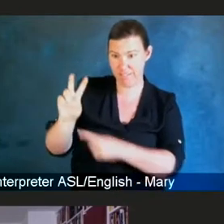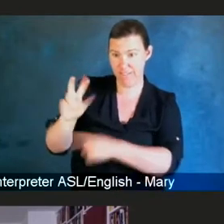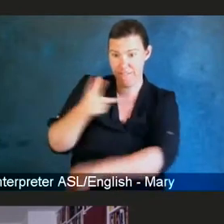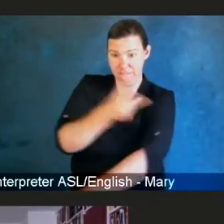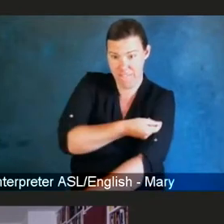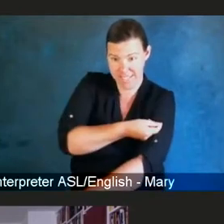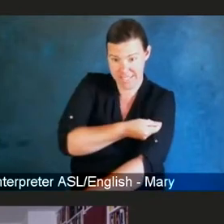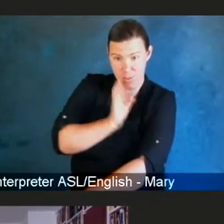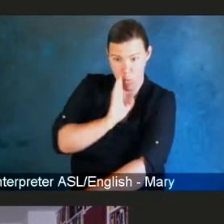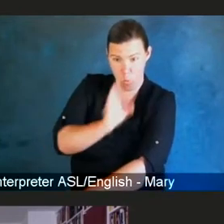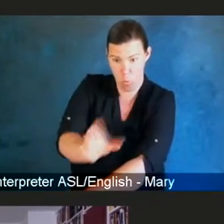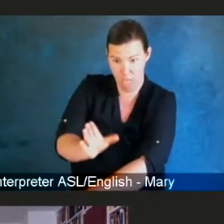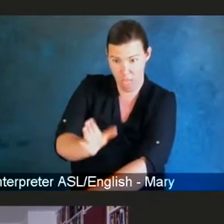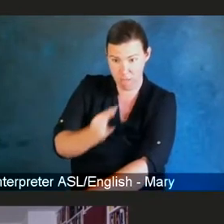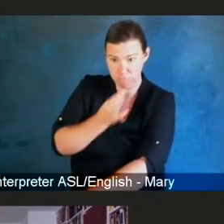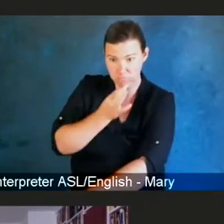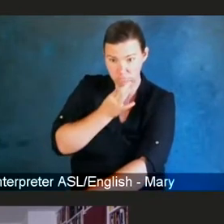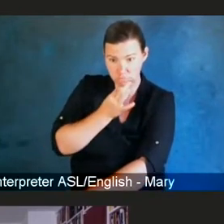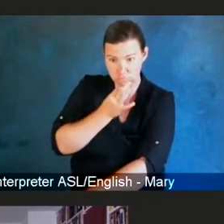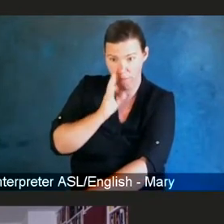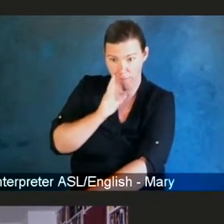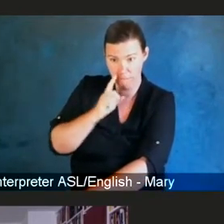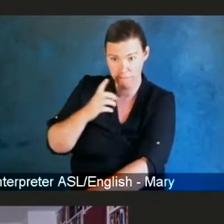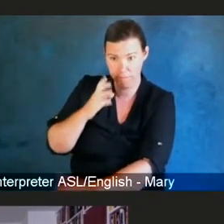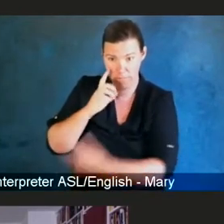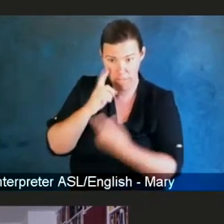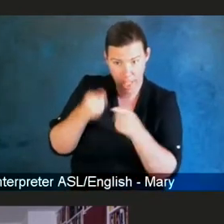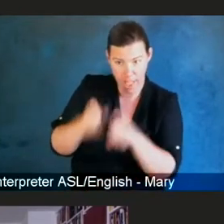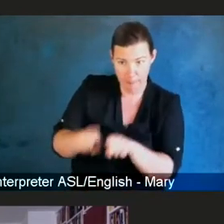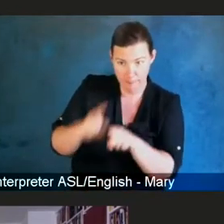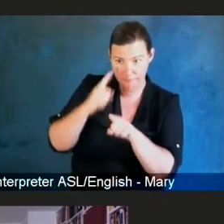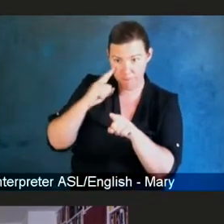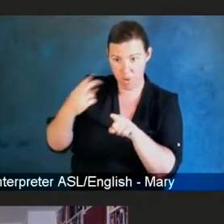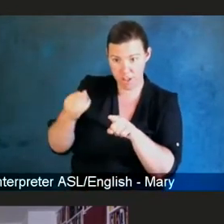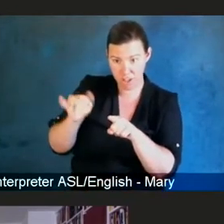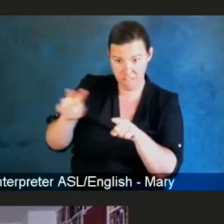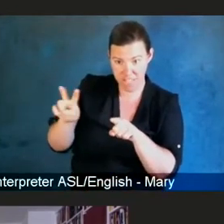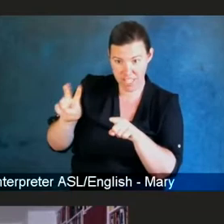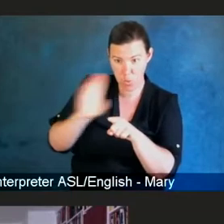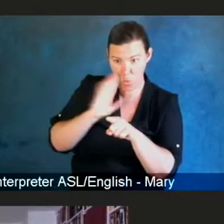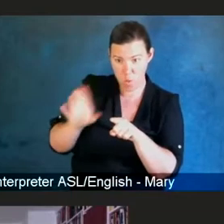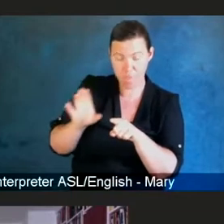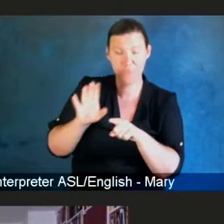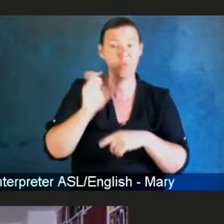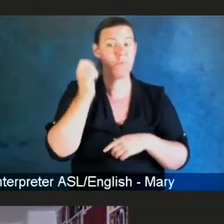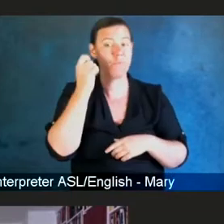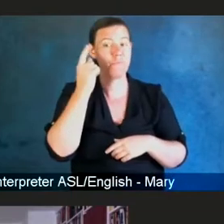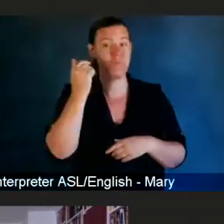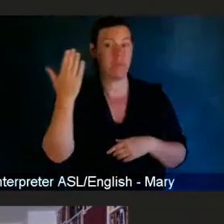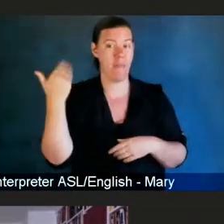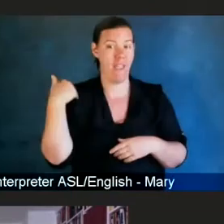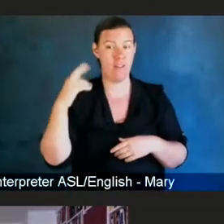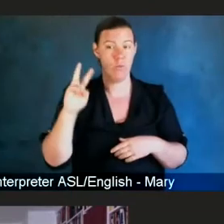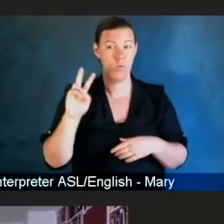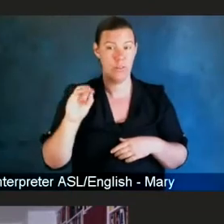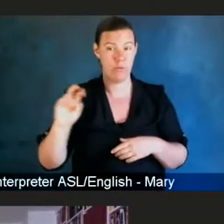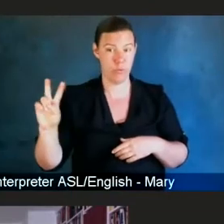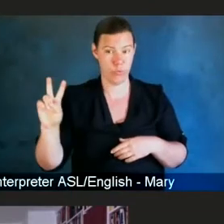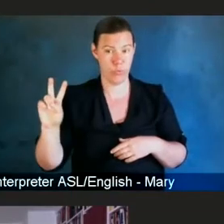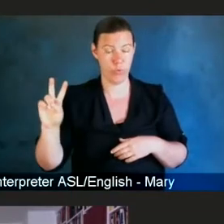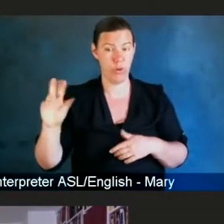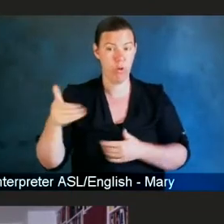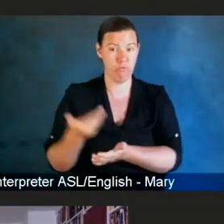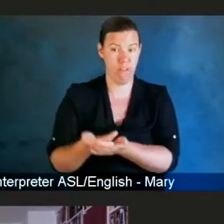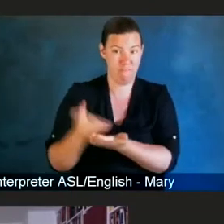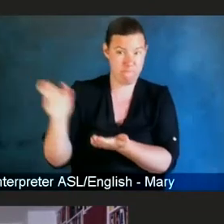Well, in 2002, I came back to Seattle. Larry had organized the HVTN